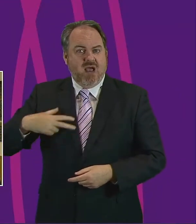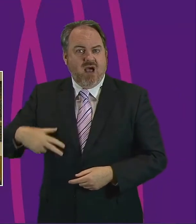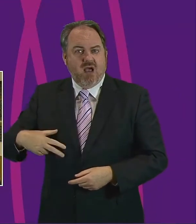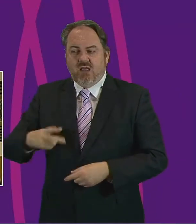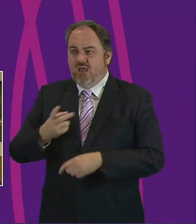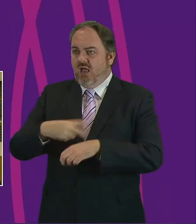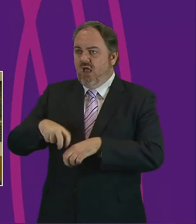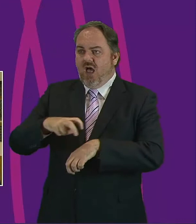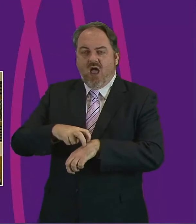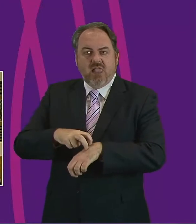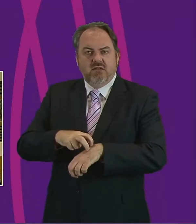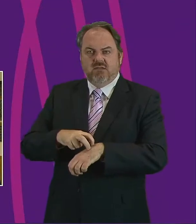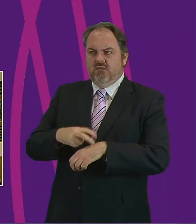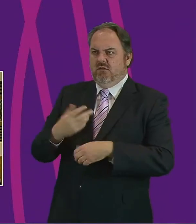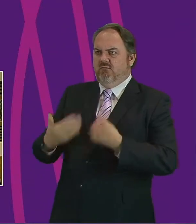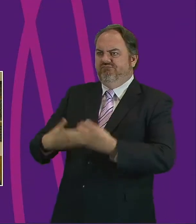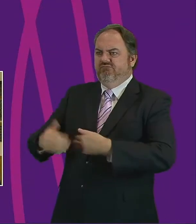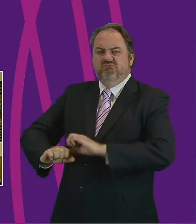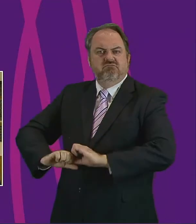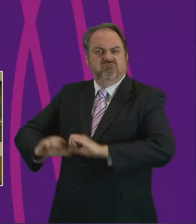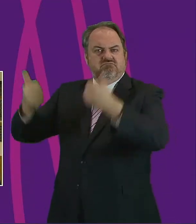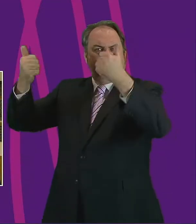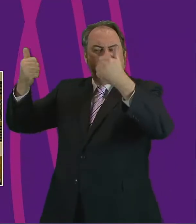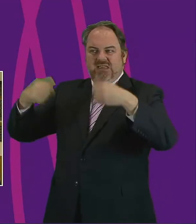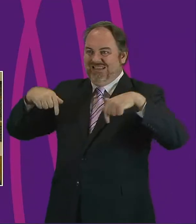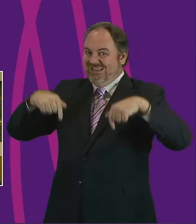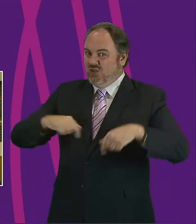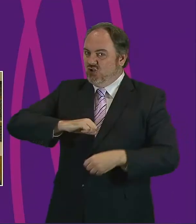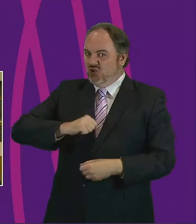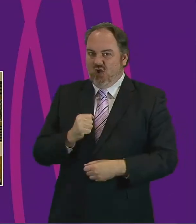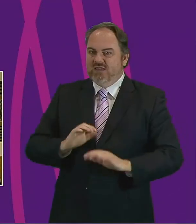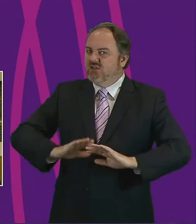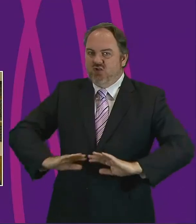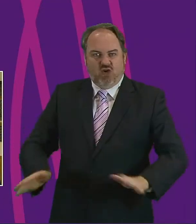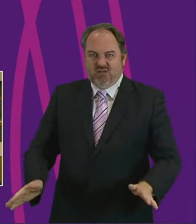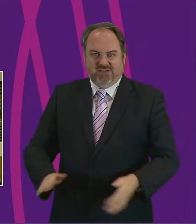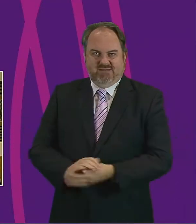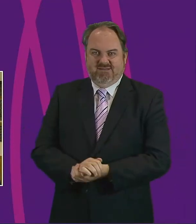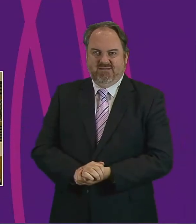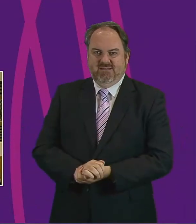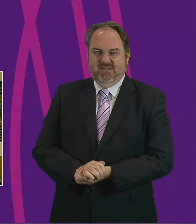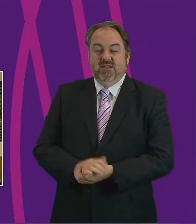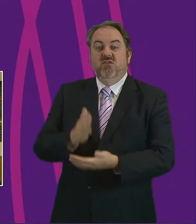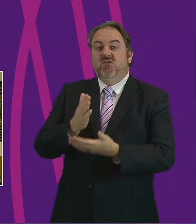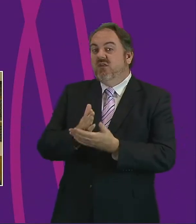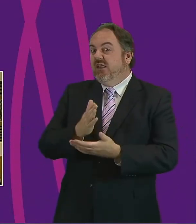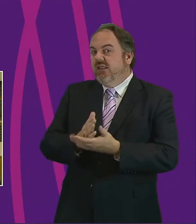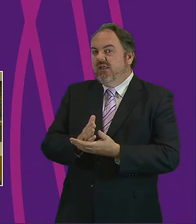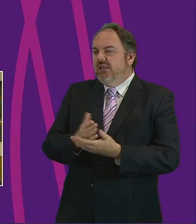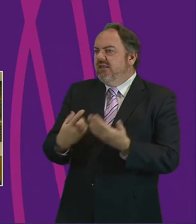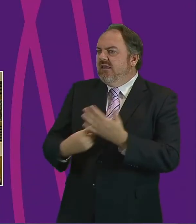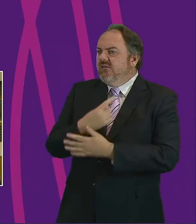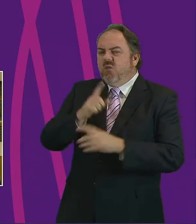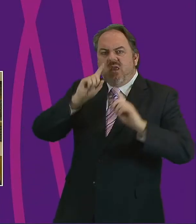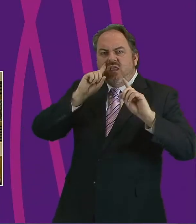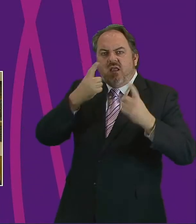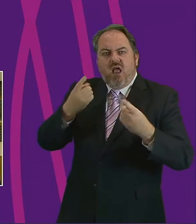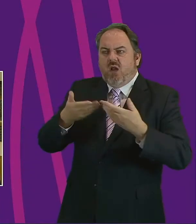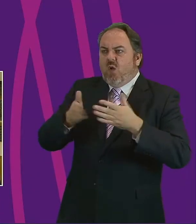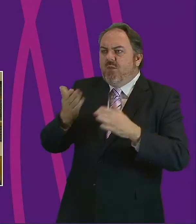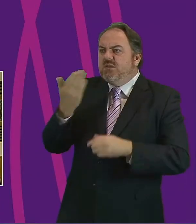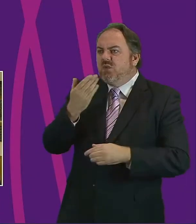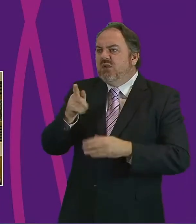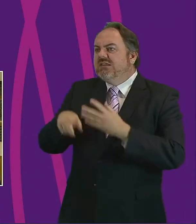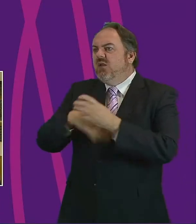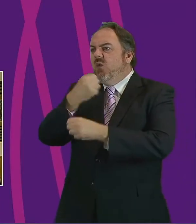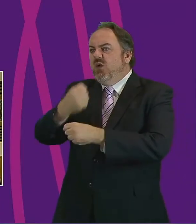This government is not. And if alternatives have to be found, let's turn to them. If it does not prove possible to open schools fully in August,